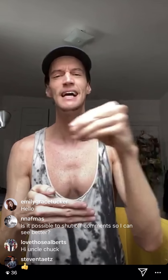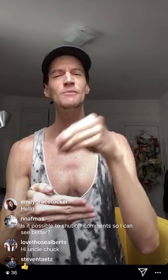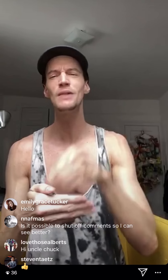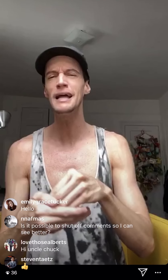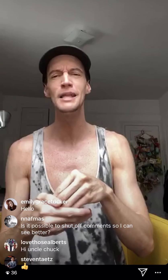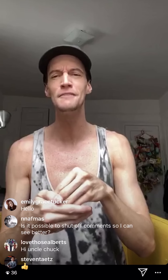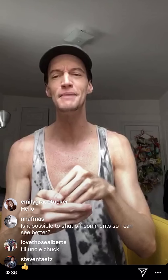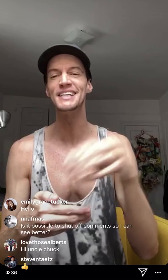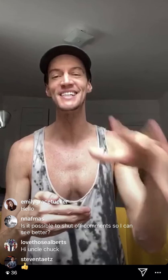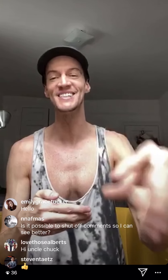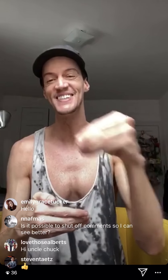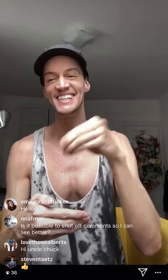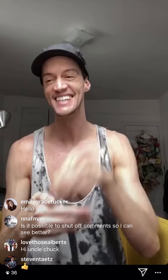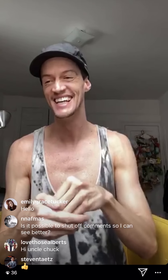I love being included.